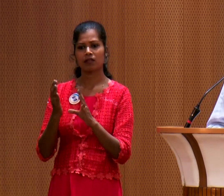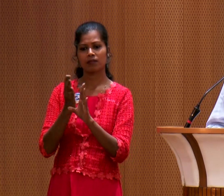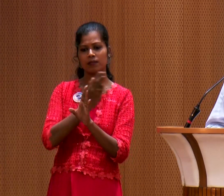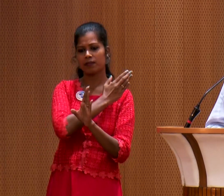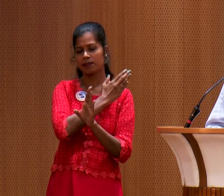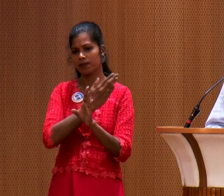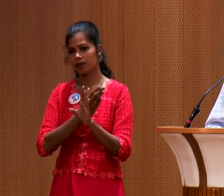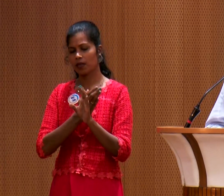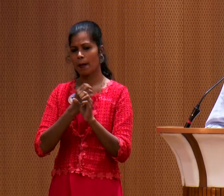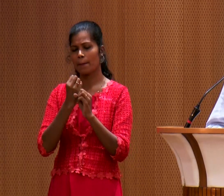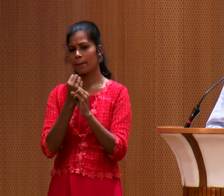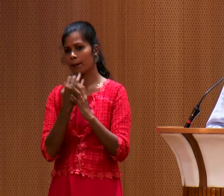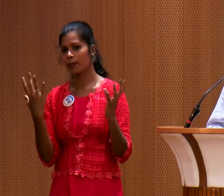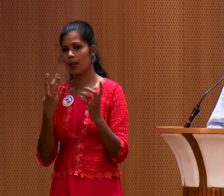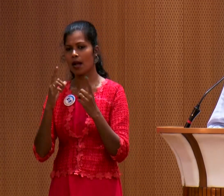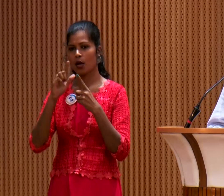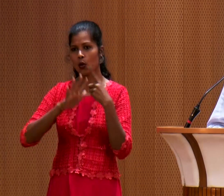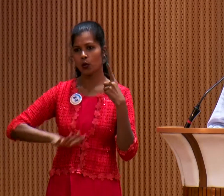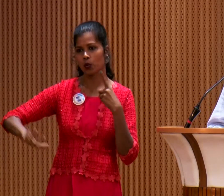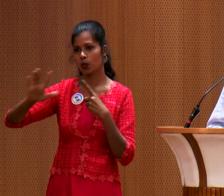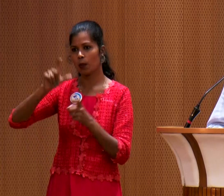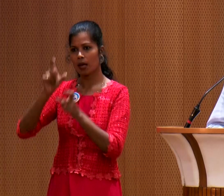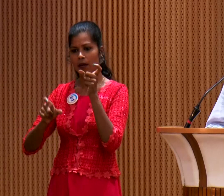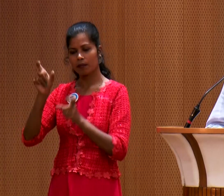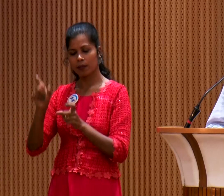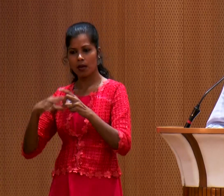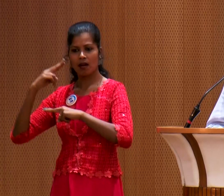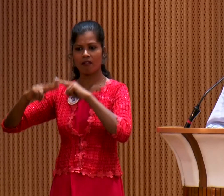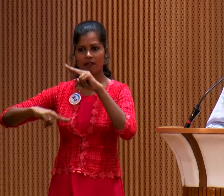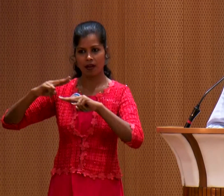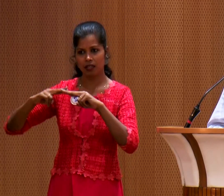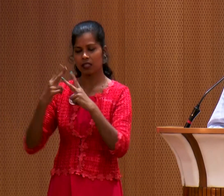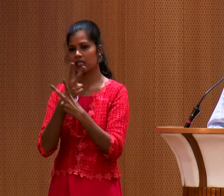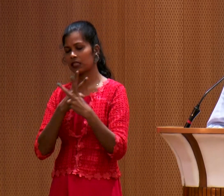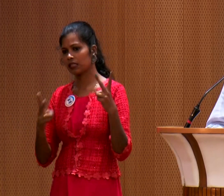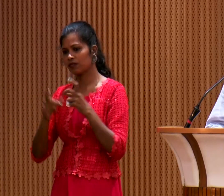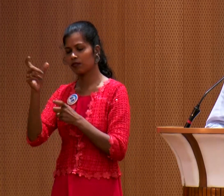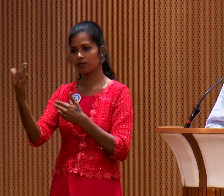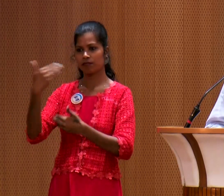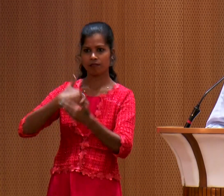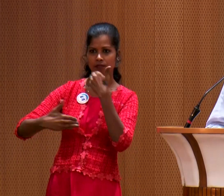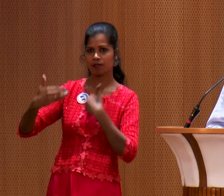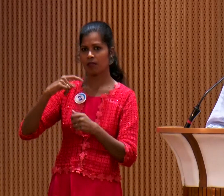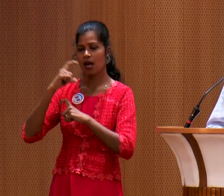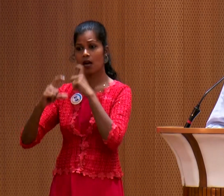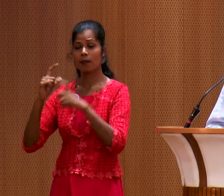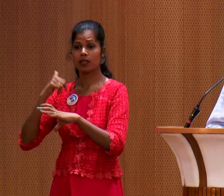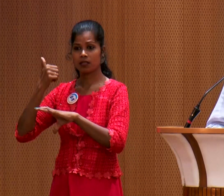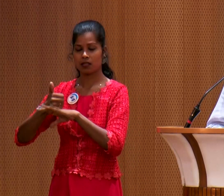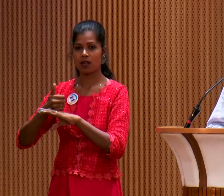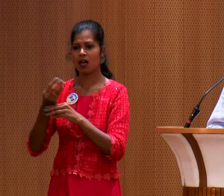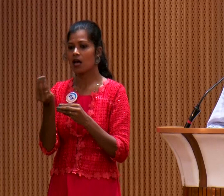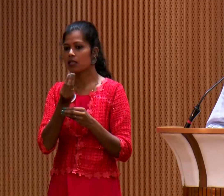years, many European factories were set up in the town of Alleppey, and some of them employed up